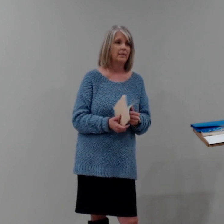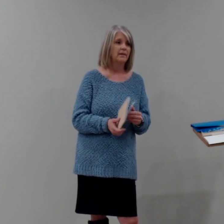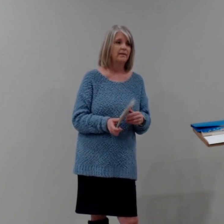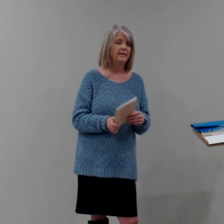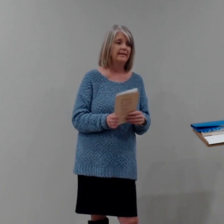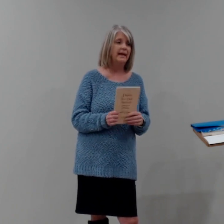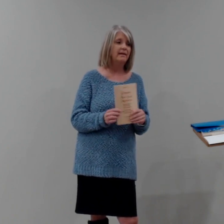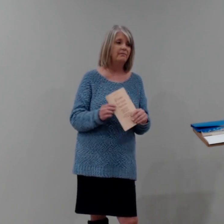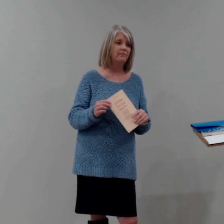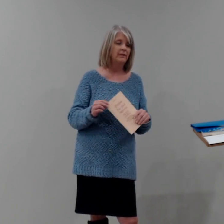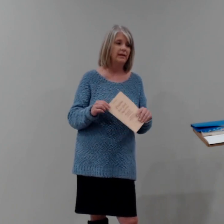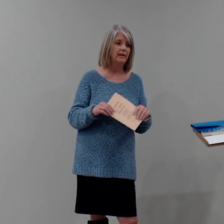the deaf